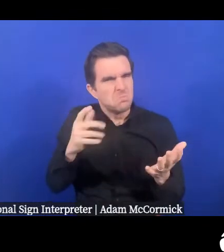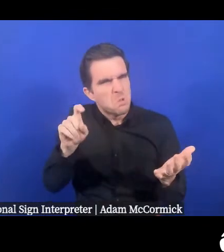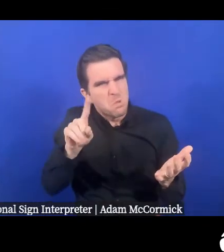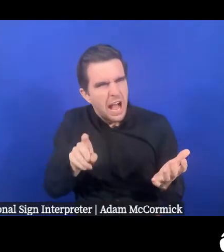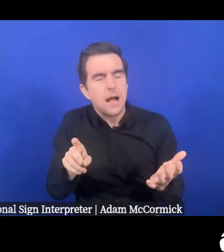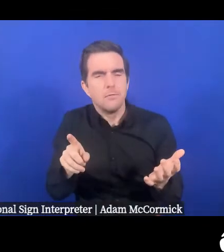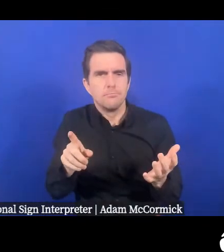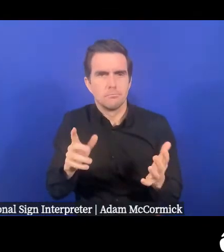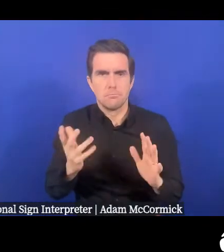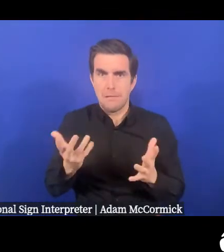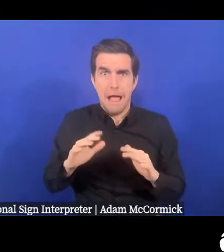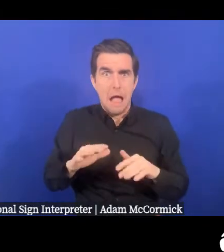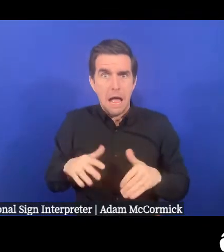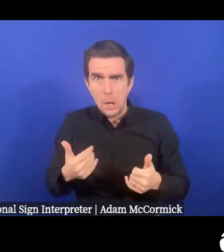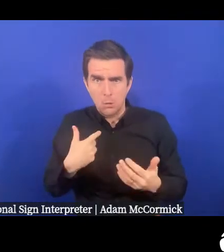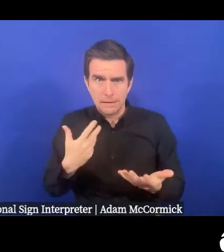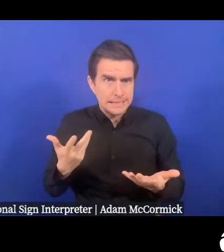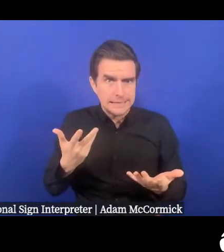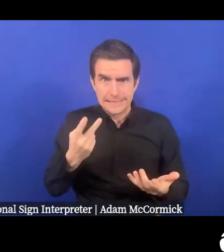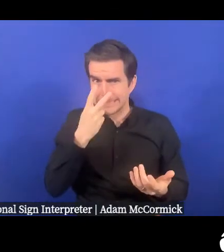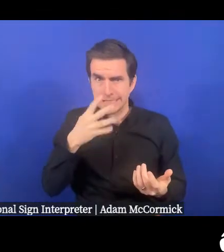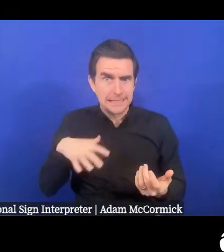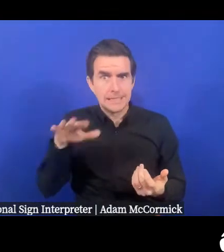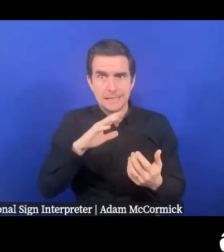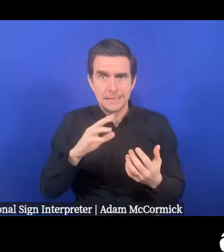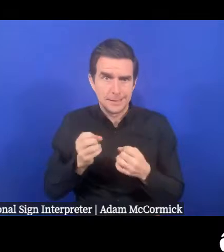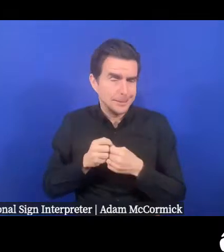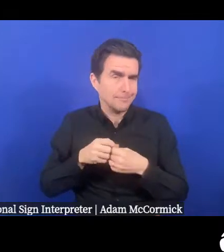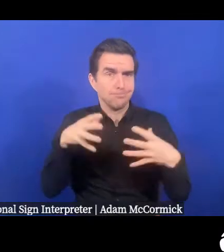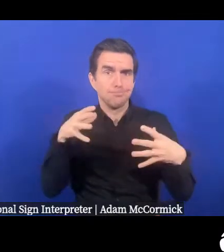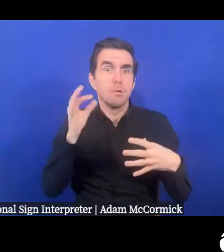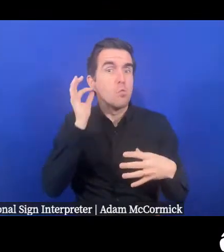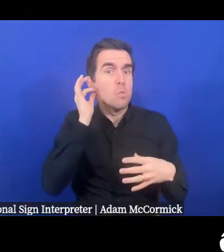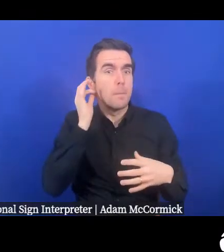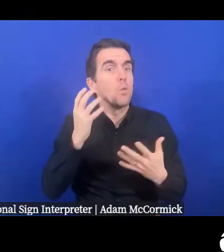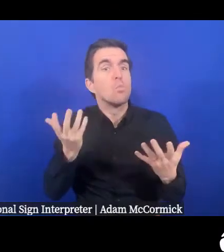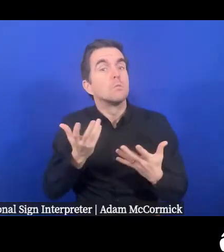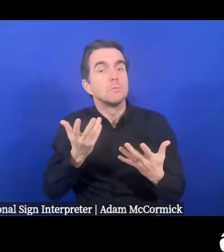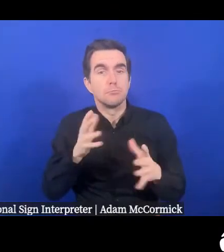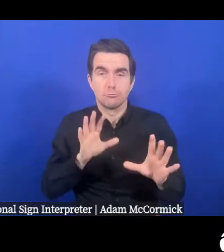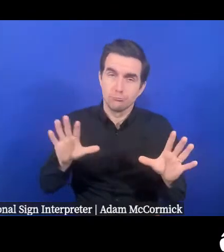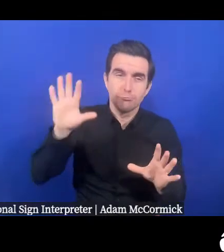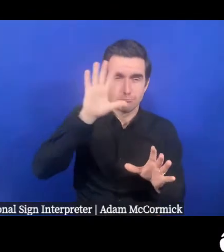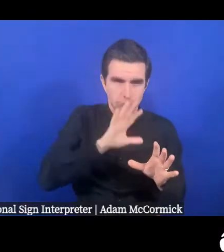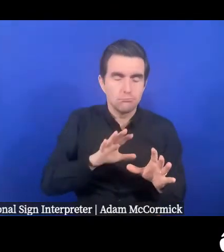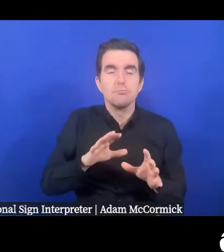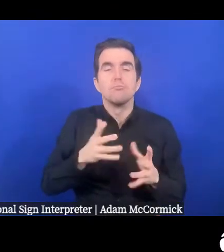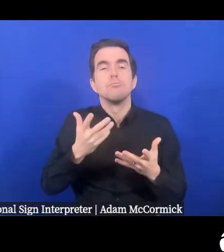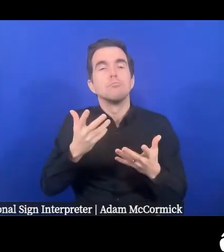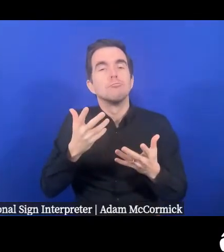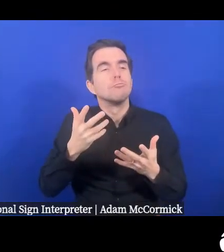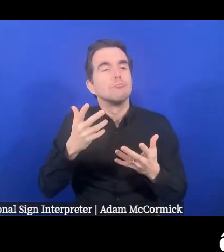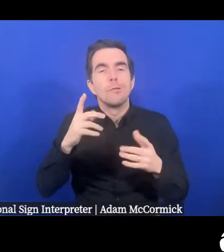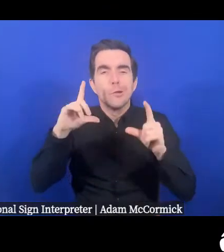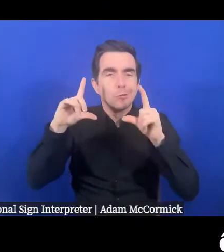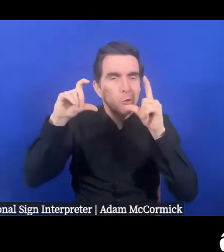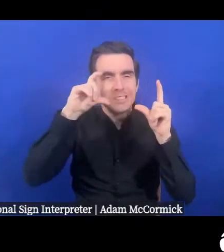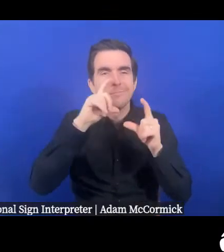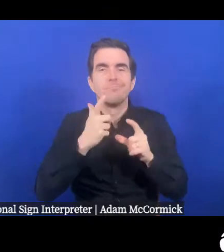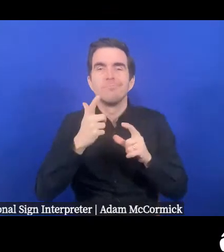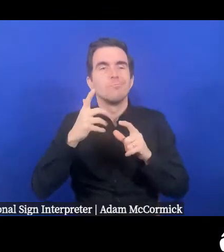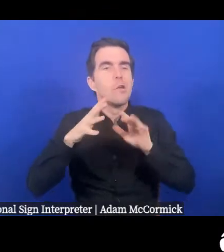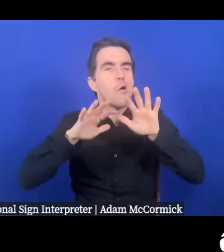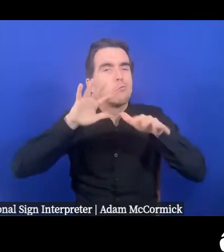and other sectors in trade and agencies and accommodation sector, how to address it if we don't have in